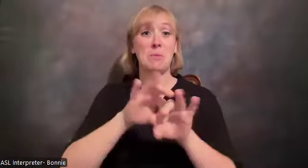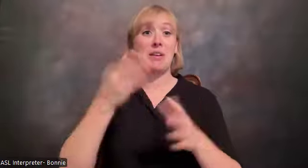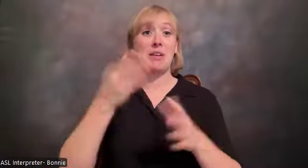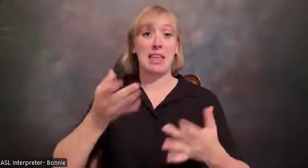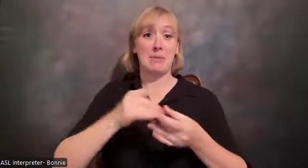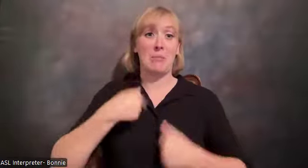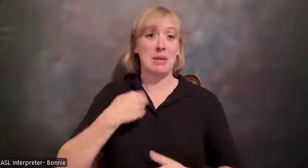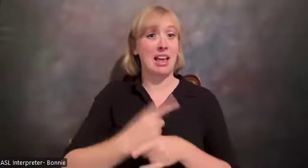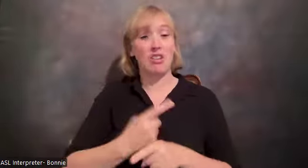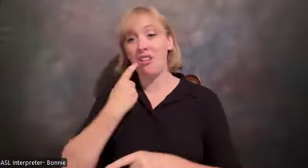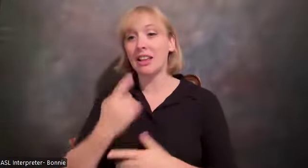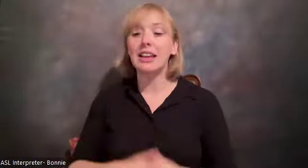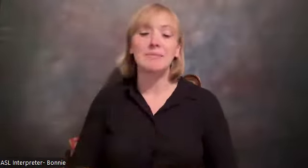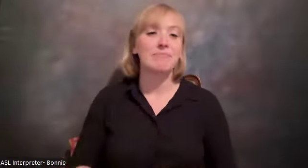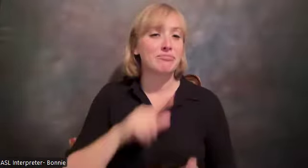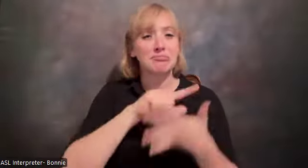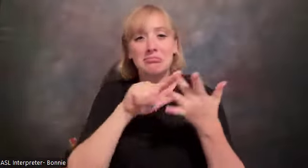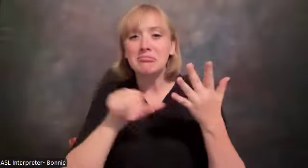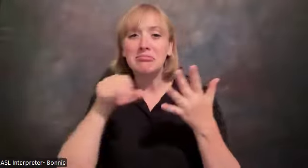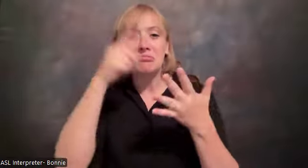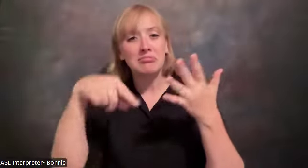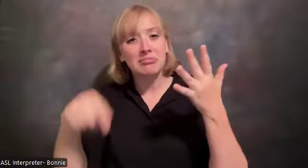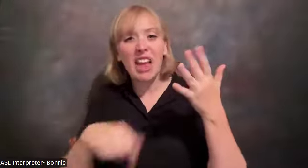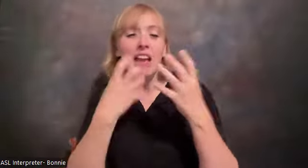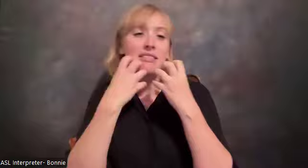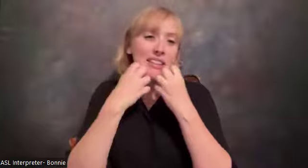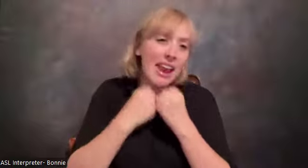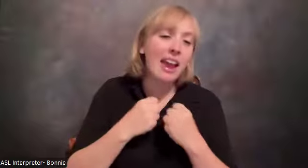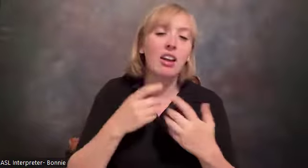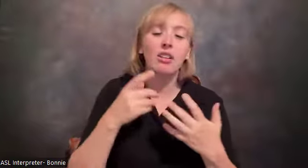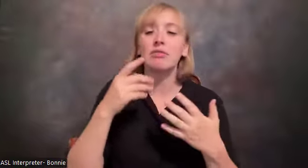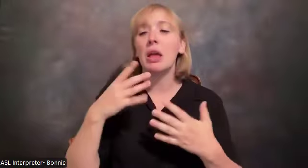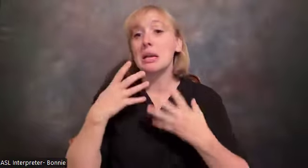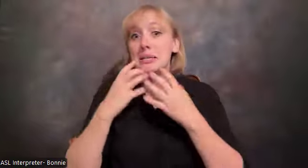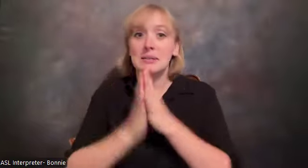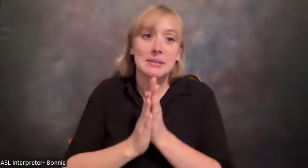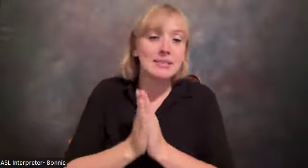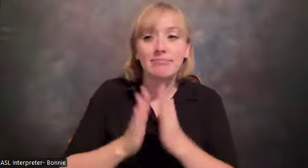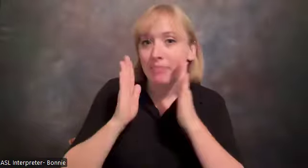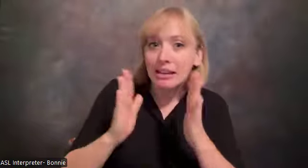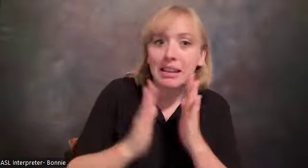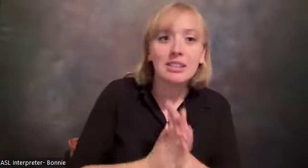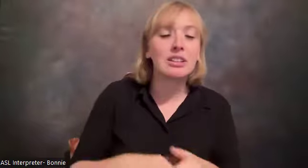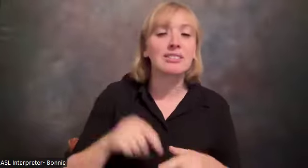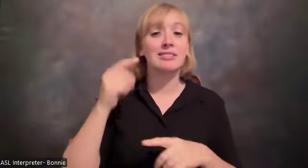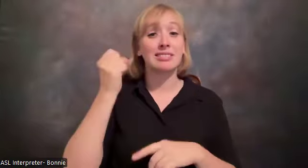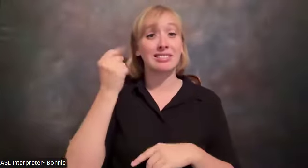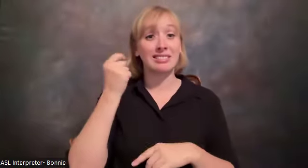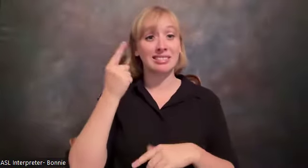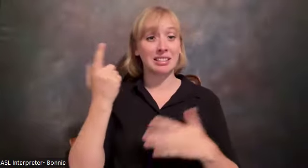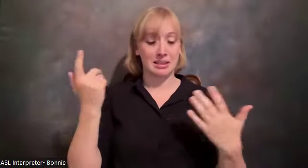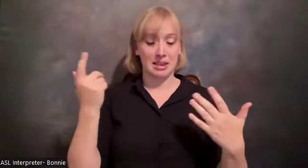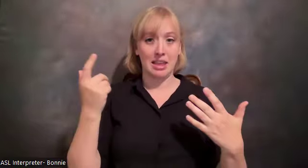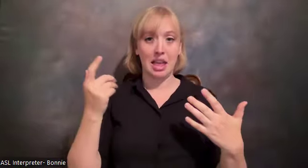I'm an alcoholic. There's a lot of other things that I really care about in this world, things that I have passion for, that I pay a lot of attention to. But there is